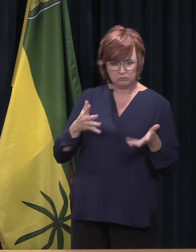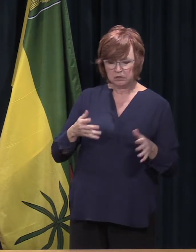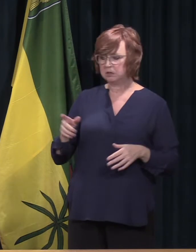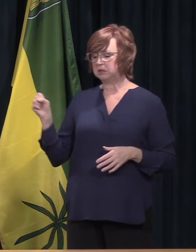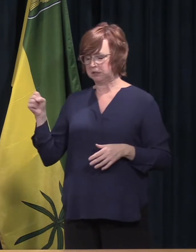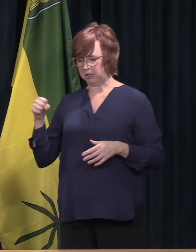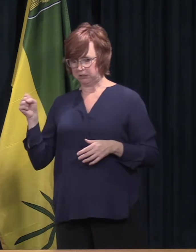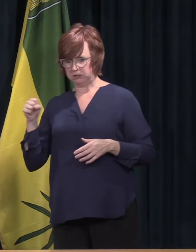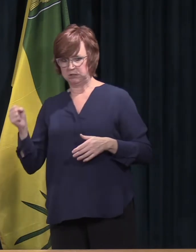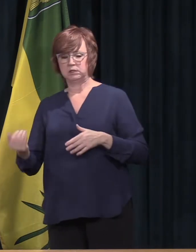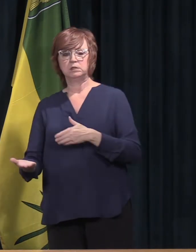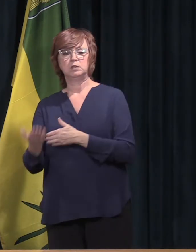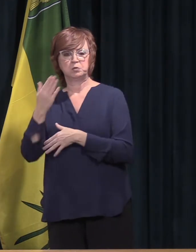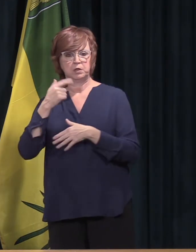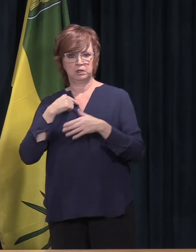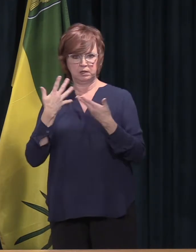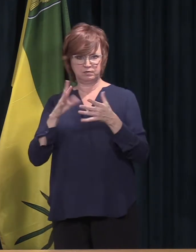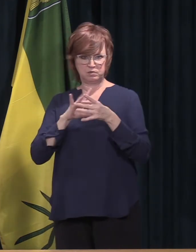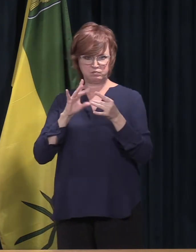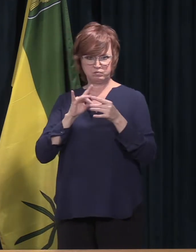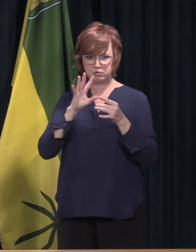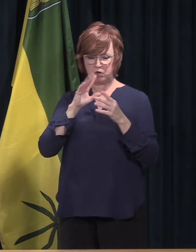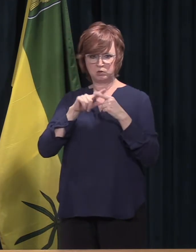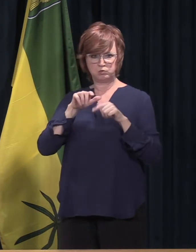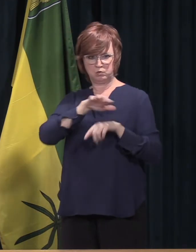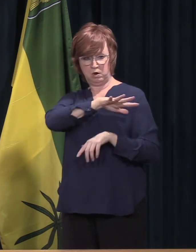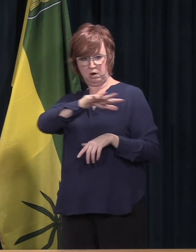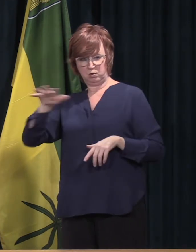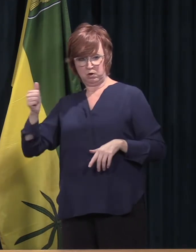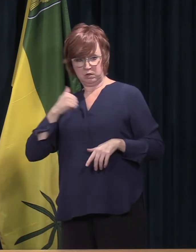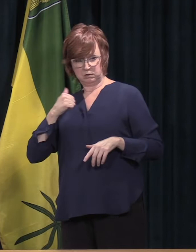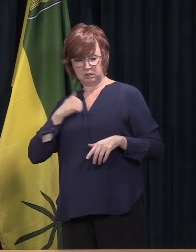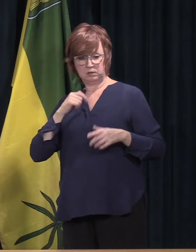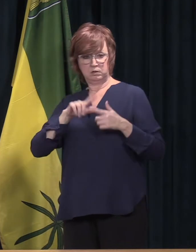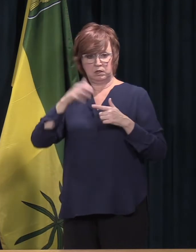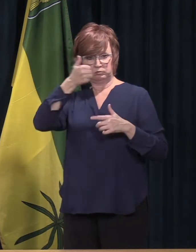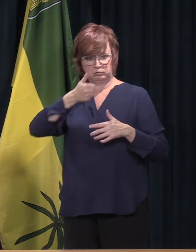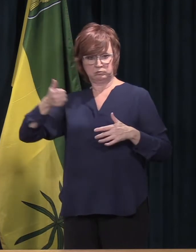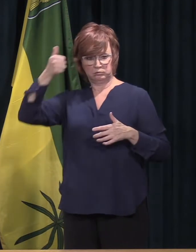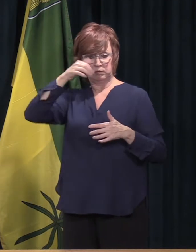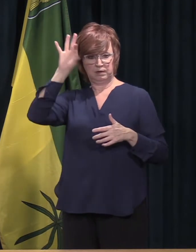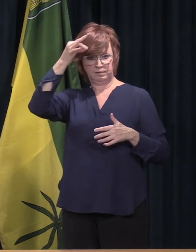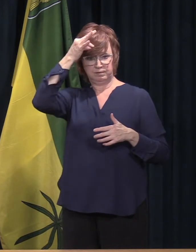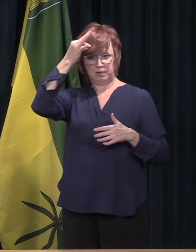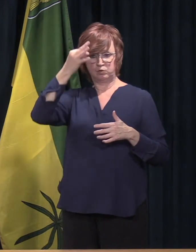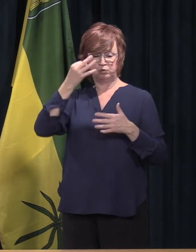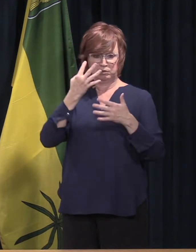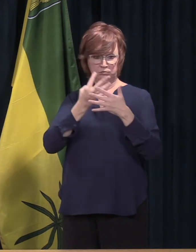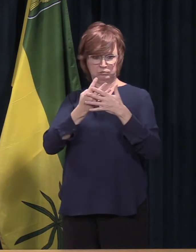my colleagues in other provinces and with Federal Corrections Canada on exactly this. So all